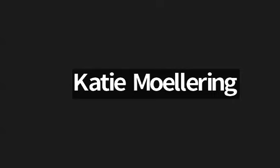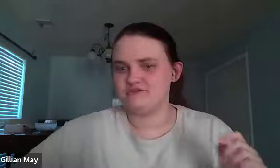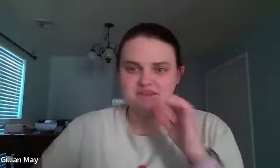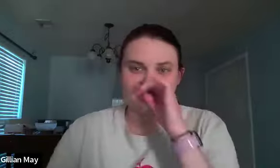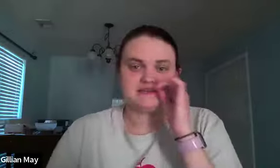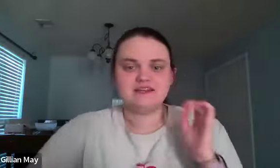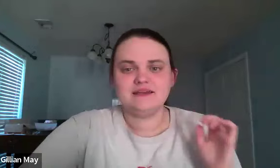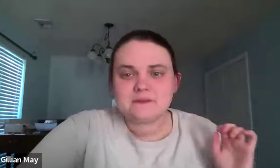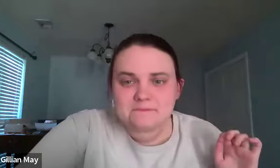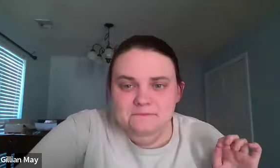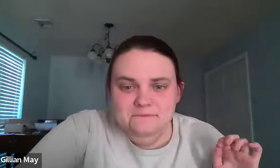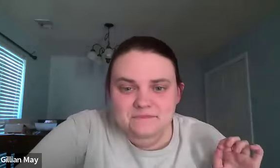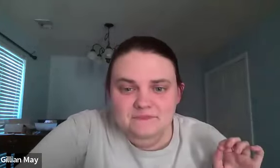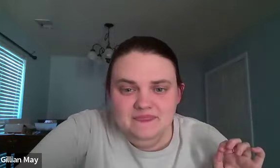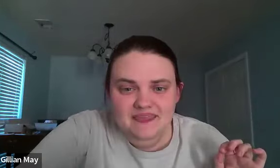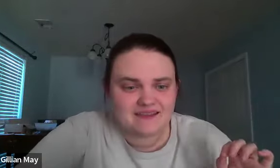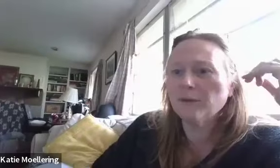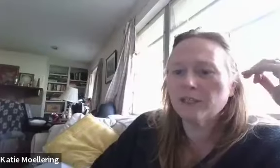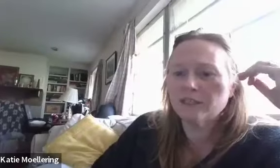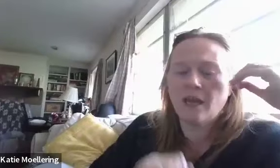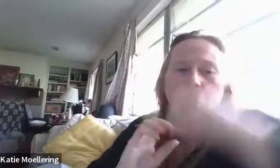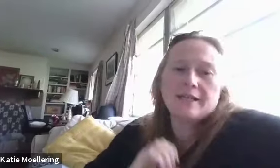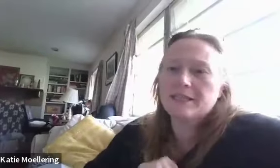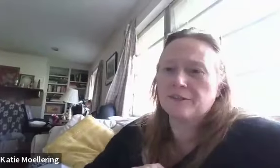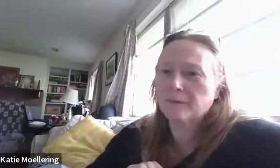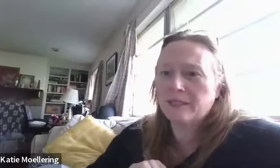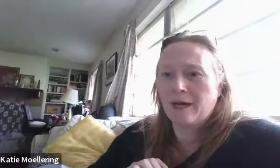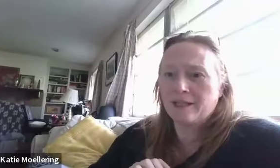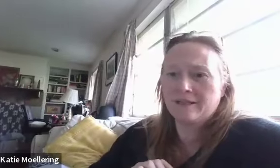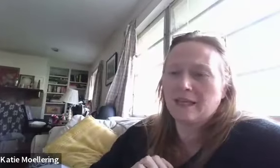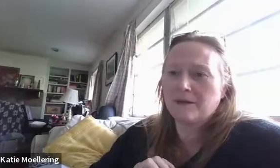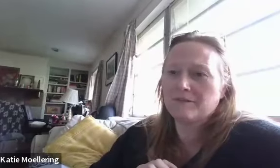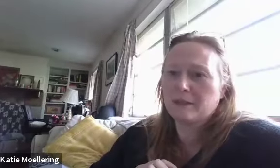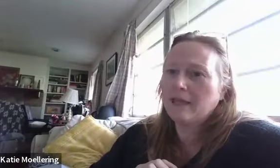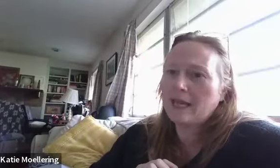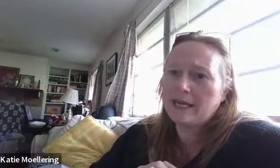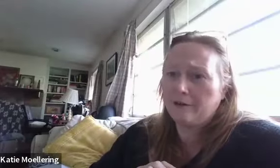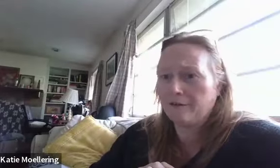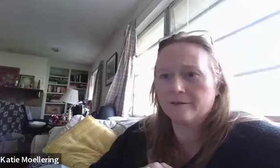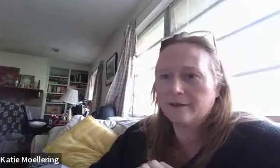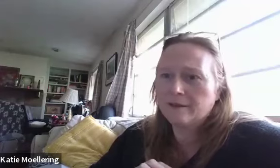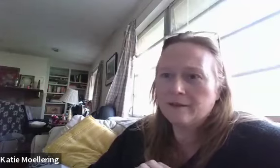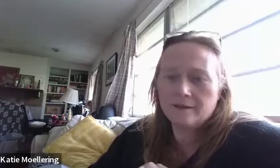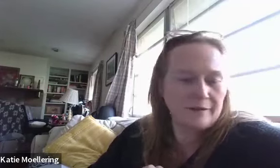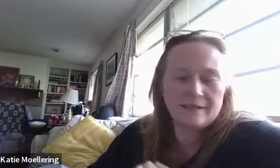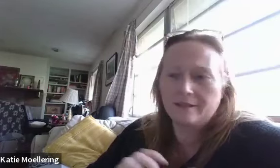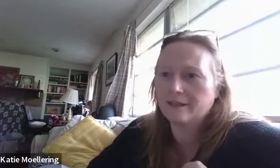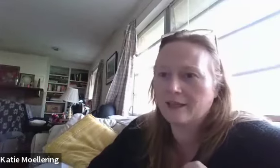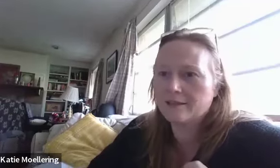go through the right things. Yeah, I All think we're good to go. I didn't hear from anybody that they would have to be late or anything like that. So I